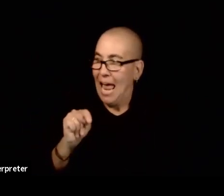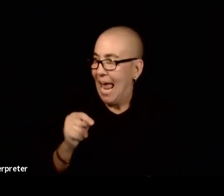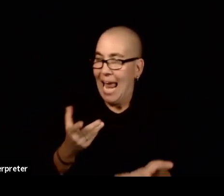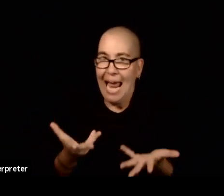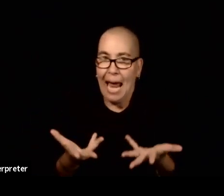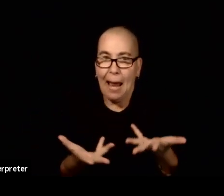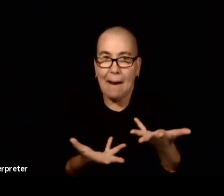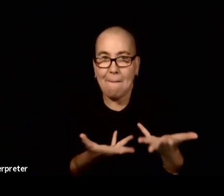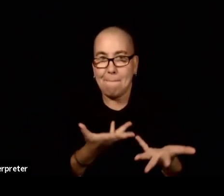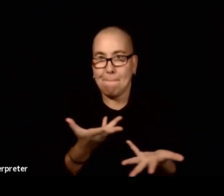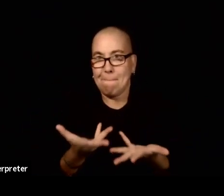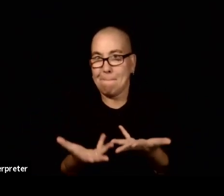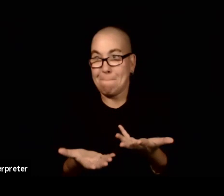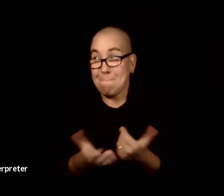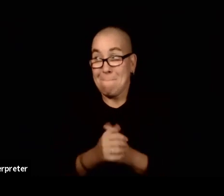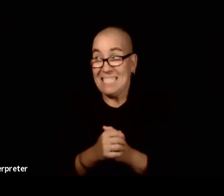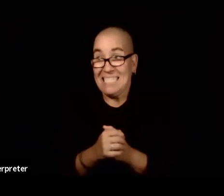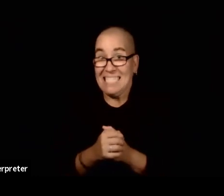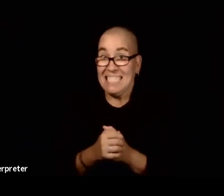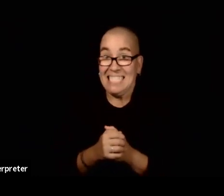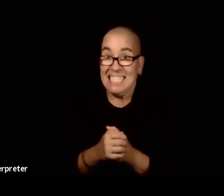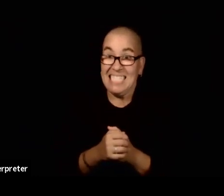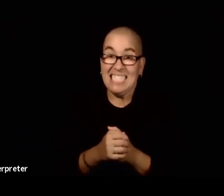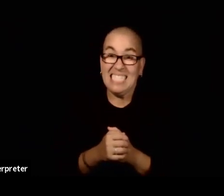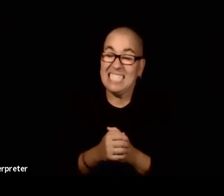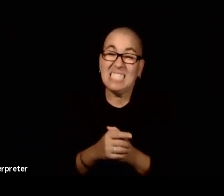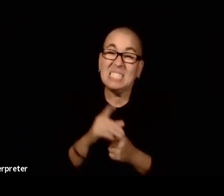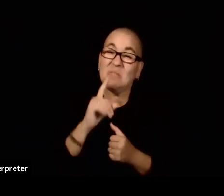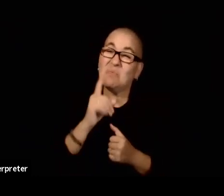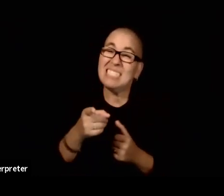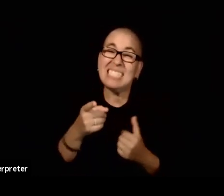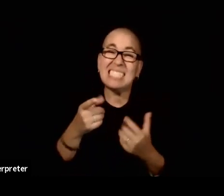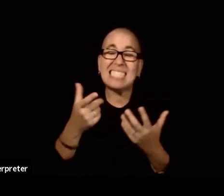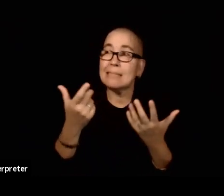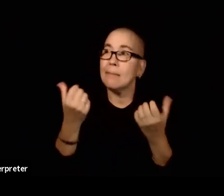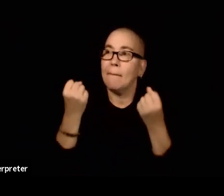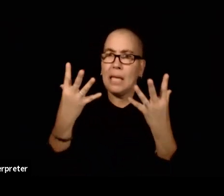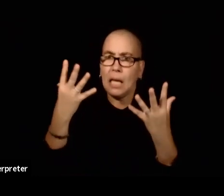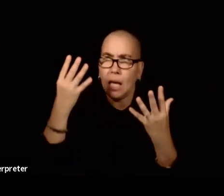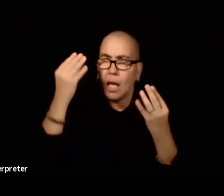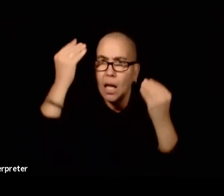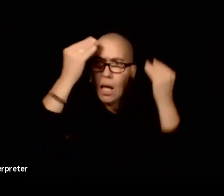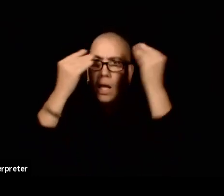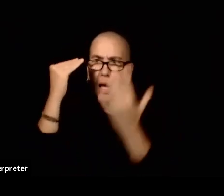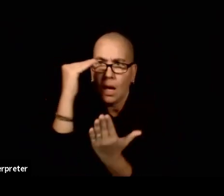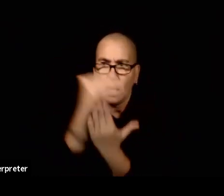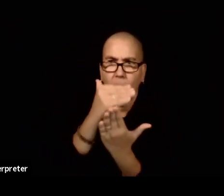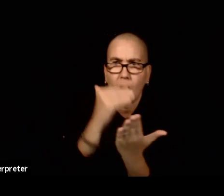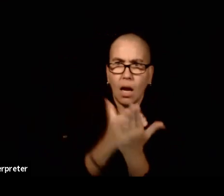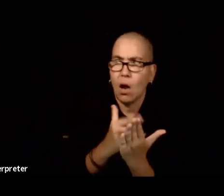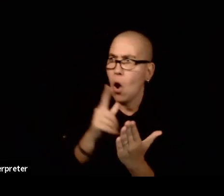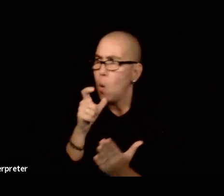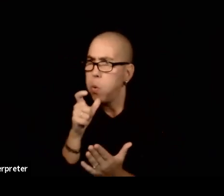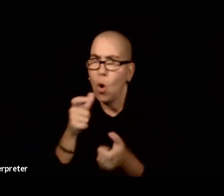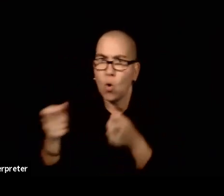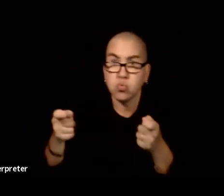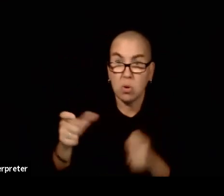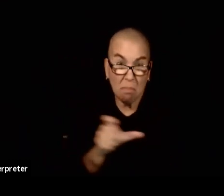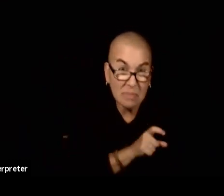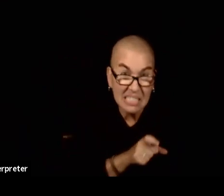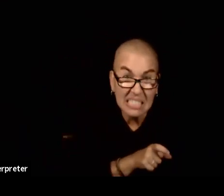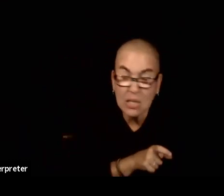a number of jurisdictional questions and enforcement tool questions that I'm just not able to address in full right now. But I don't know,